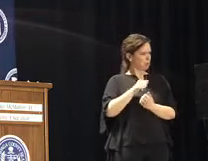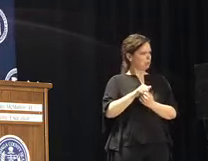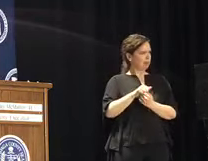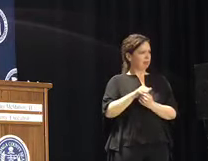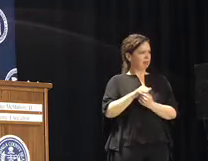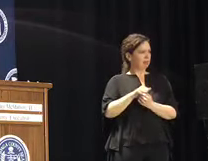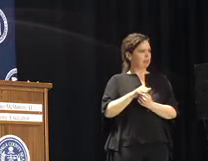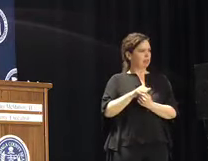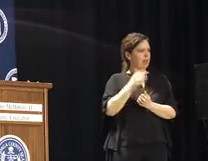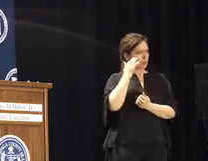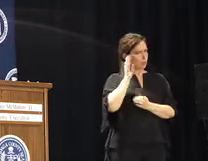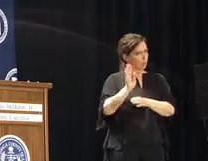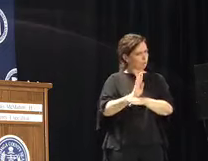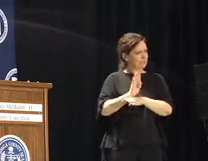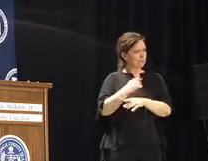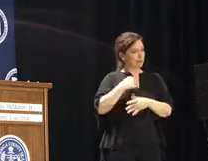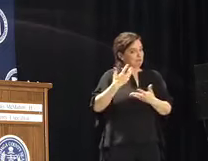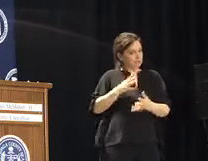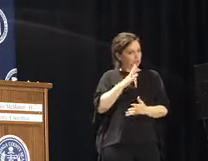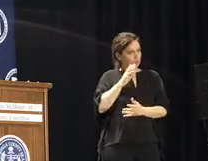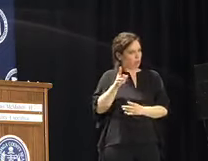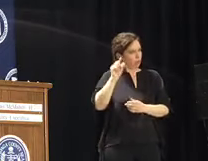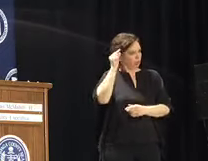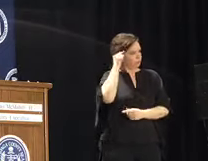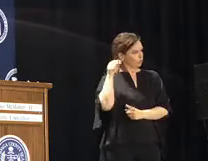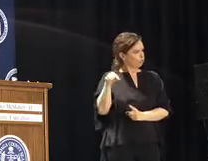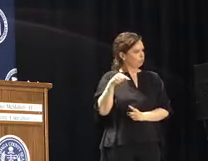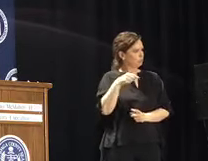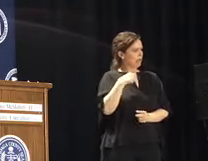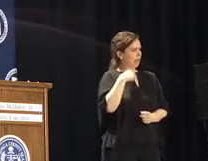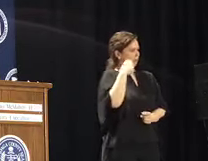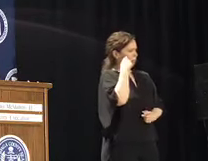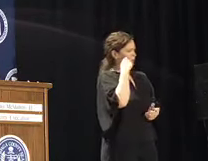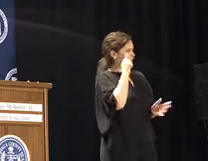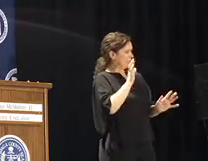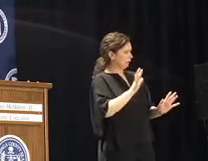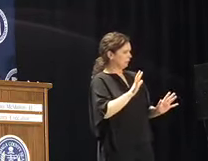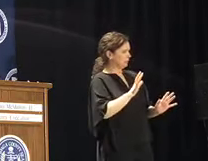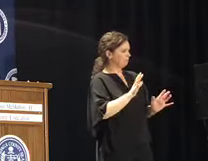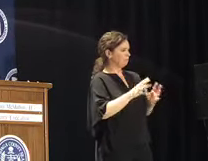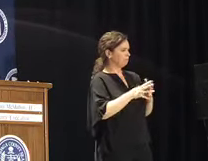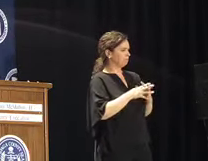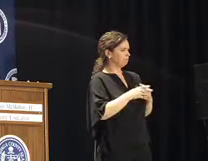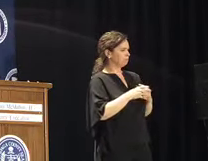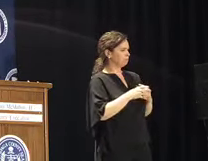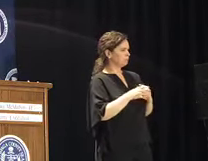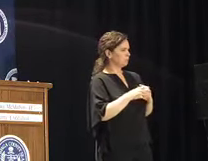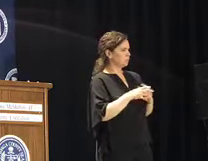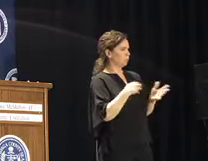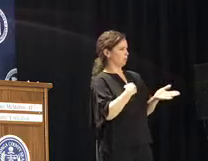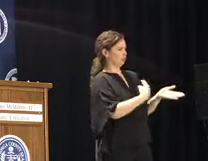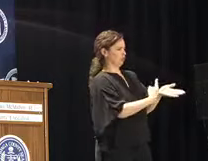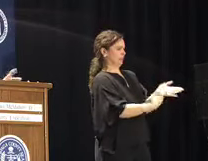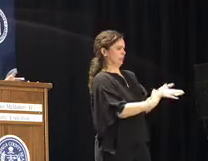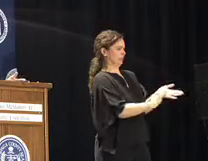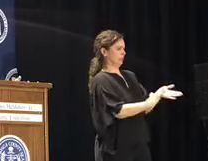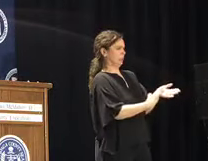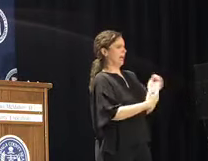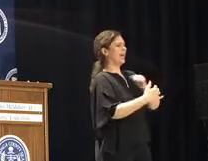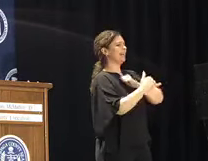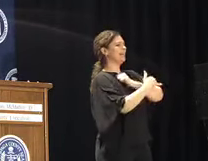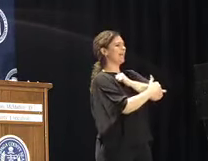to him. But I think it's a point that's being debated, and it's being talked